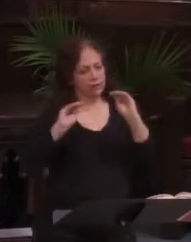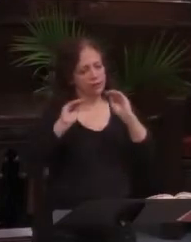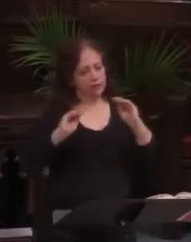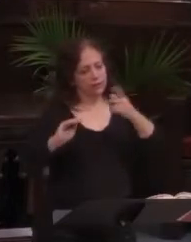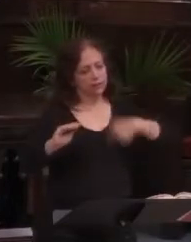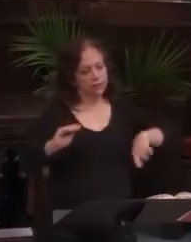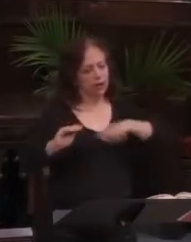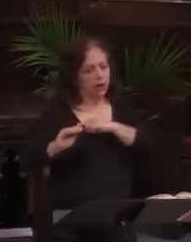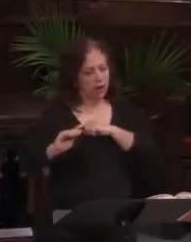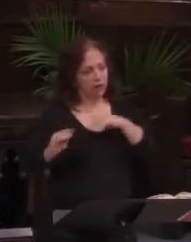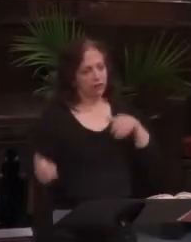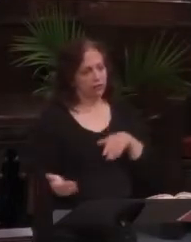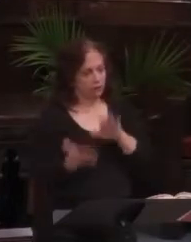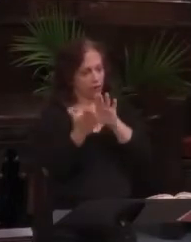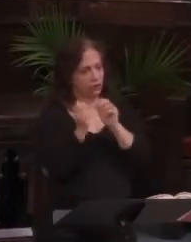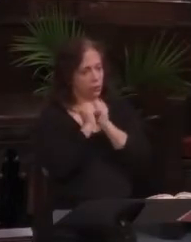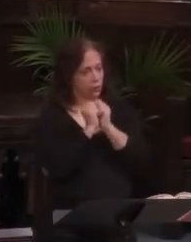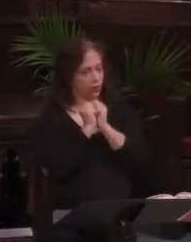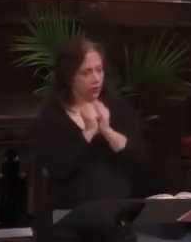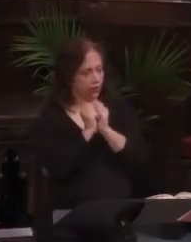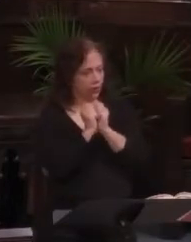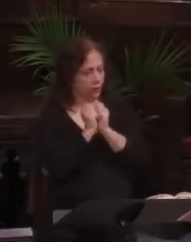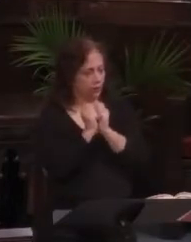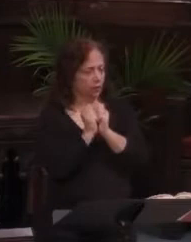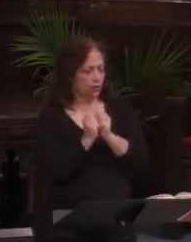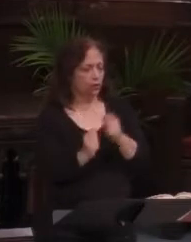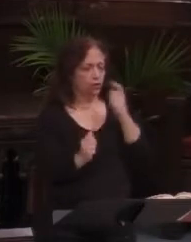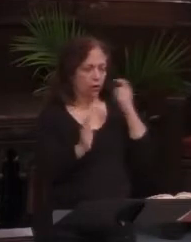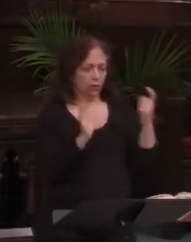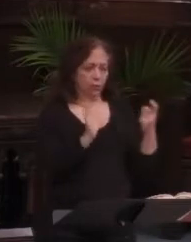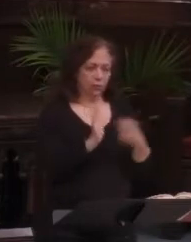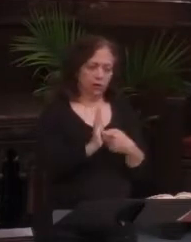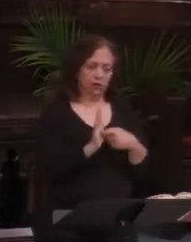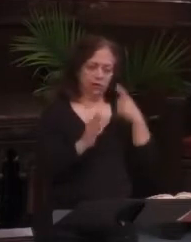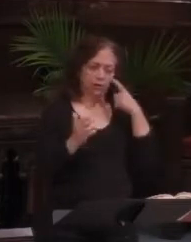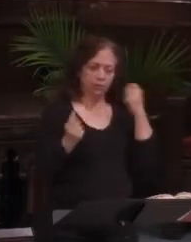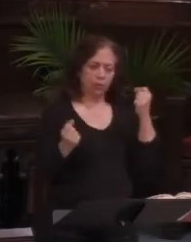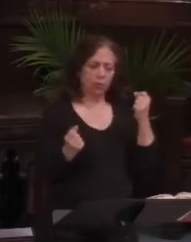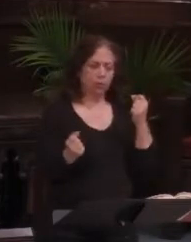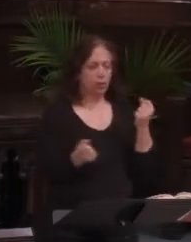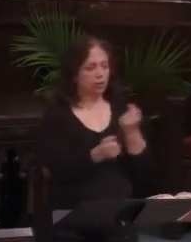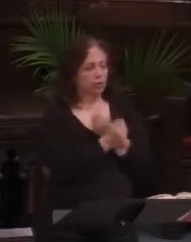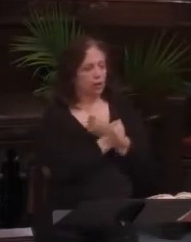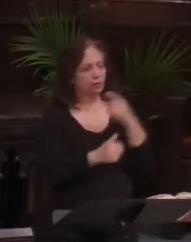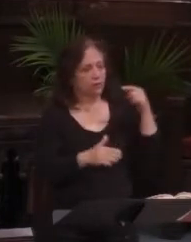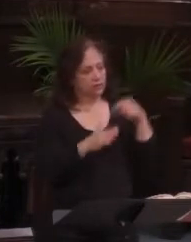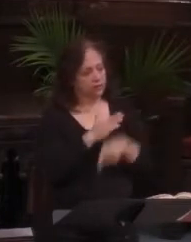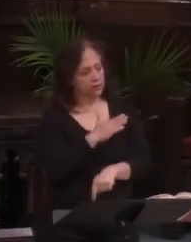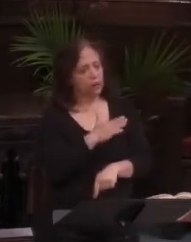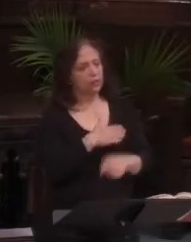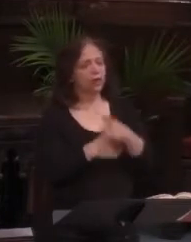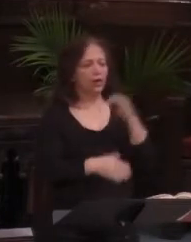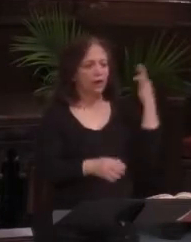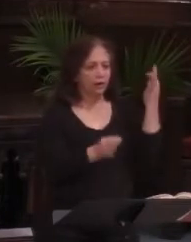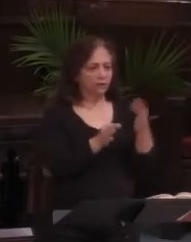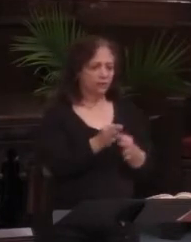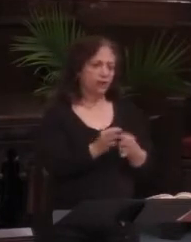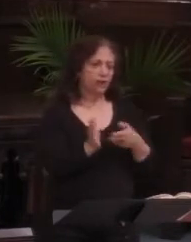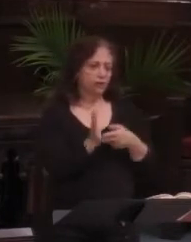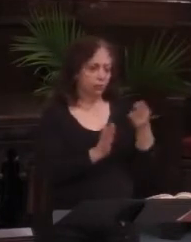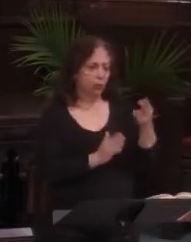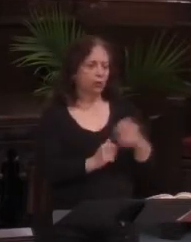keep faith with them, that our witness may be as bold, our love as deep, and our faith as